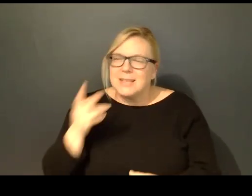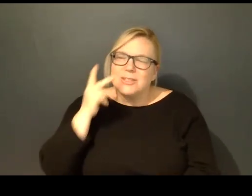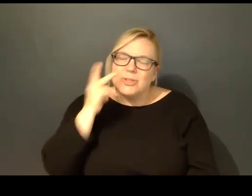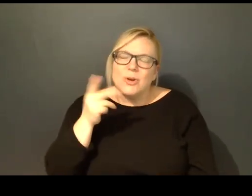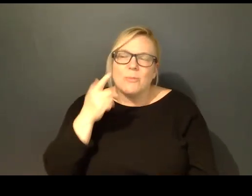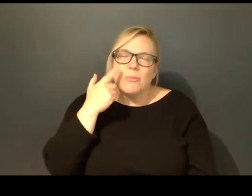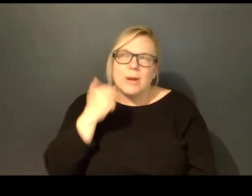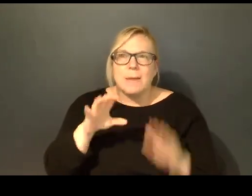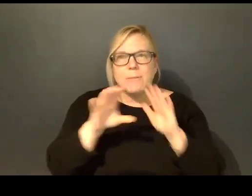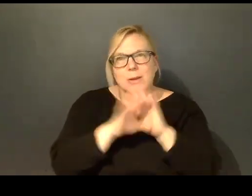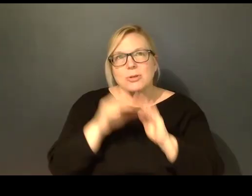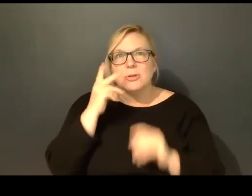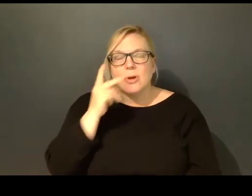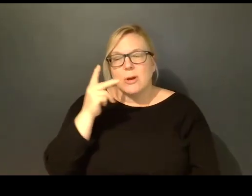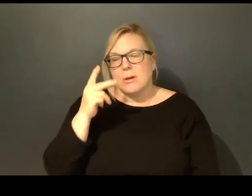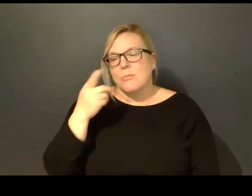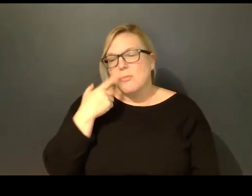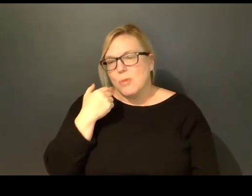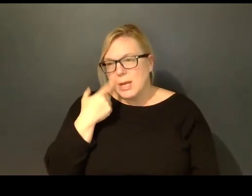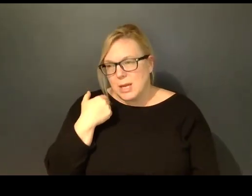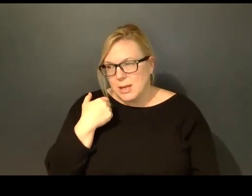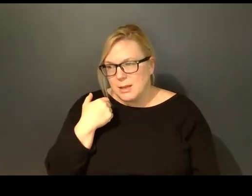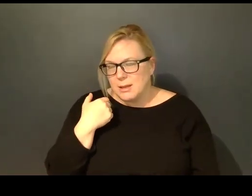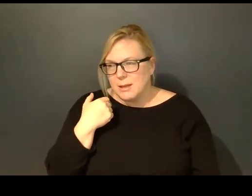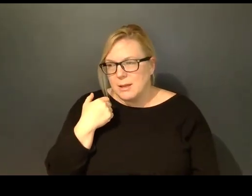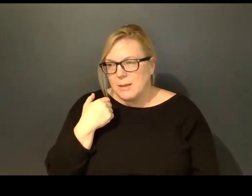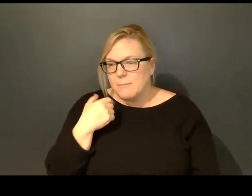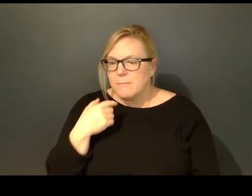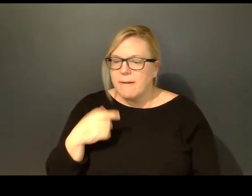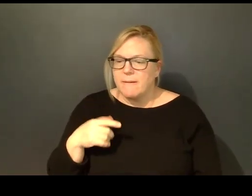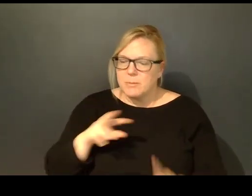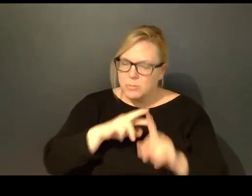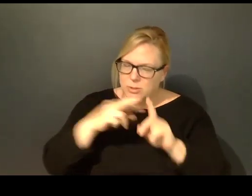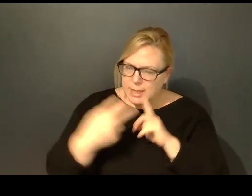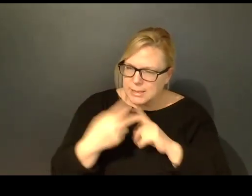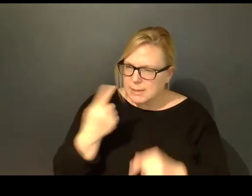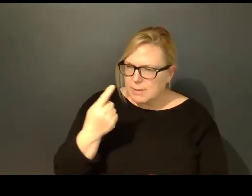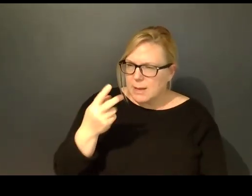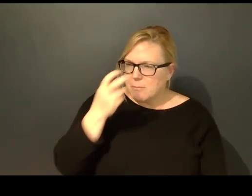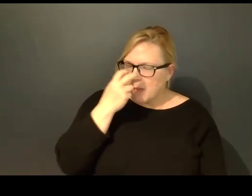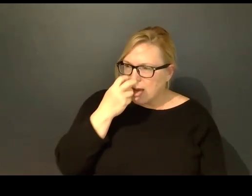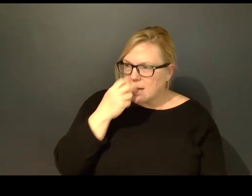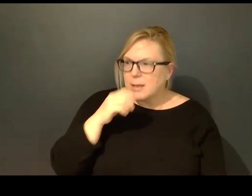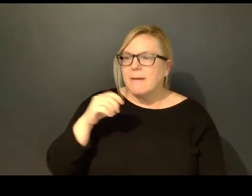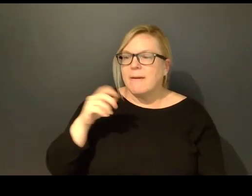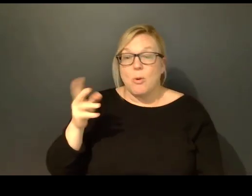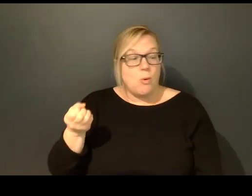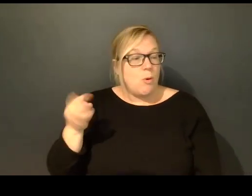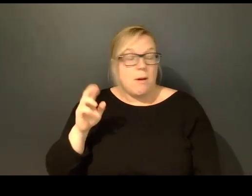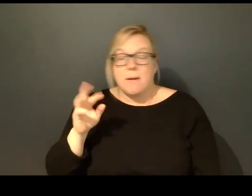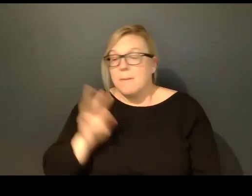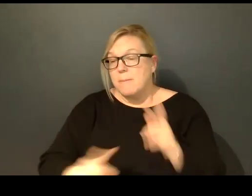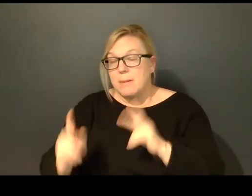to, and again, I'm talking from the perspective of someone who's blind or partially sighted. There are visual learners, and I understand